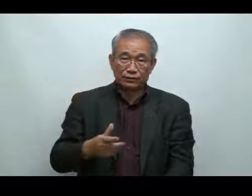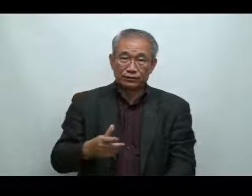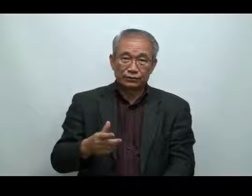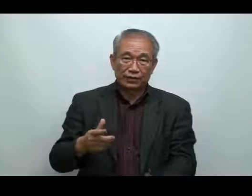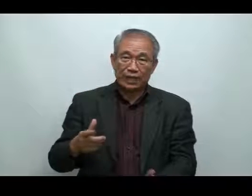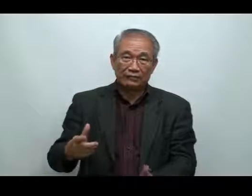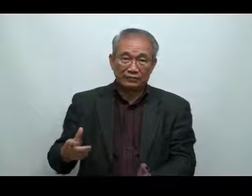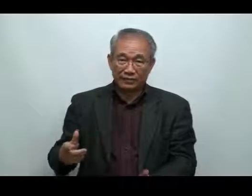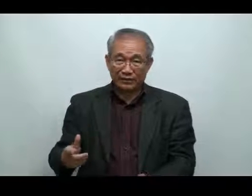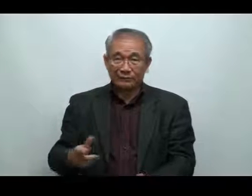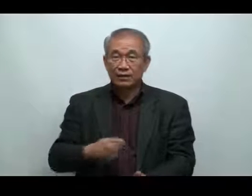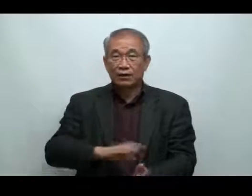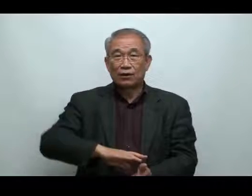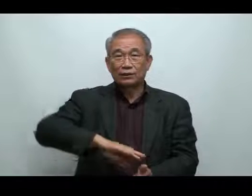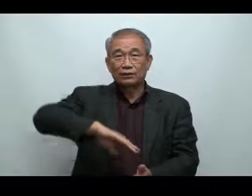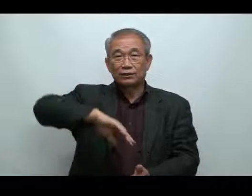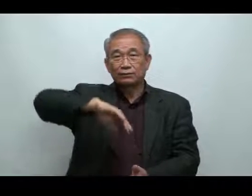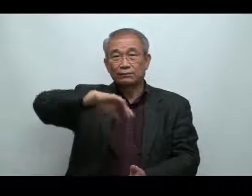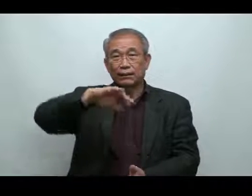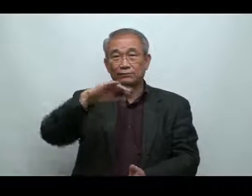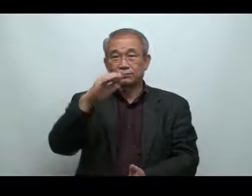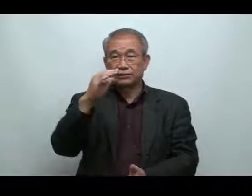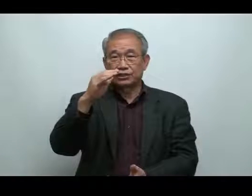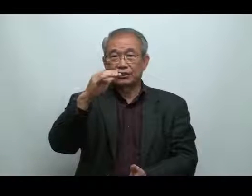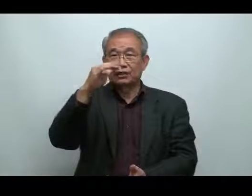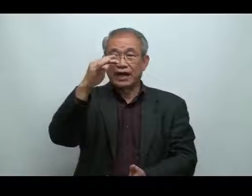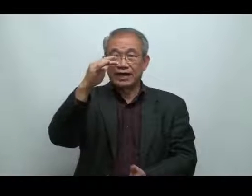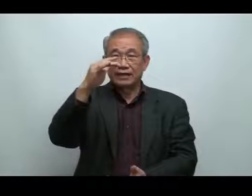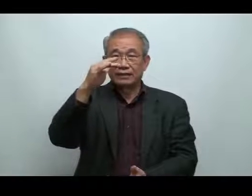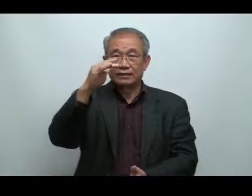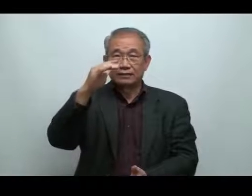note you can ever sing, all the way to about G or A,